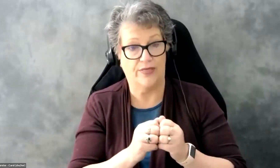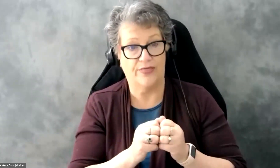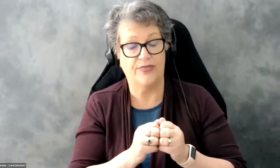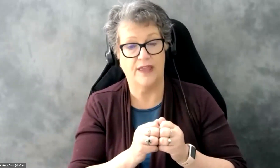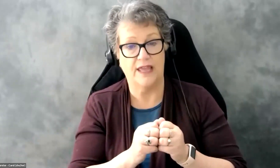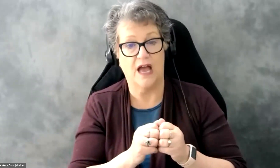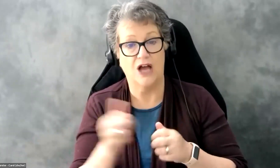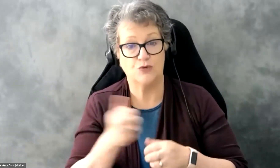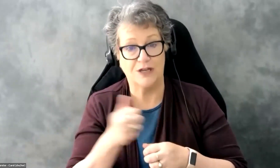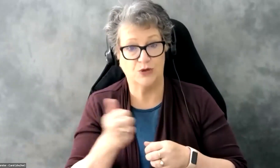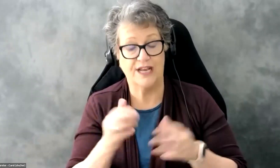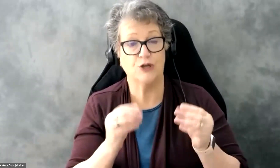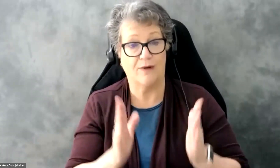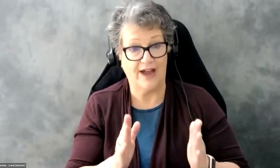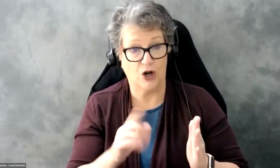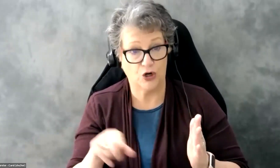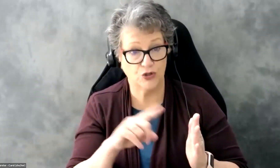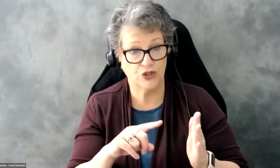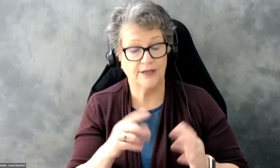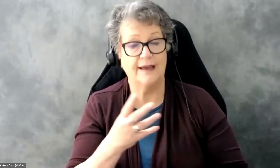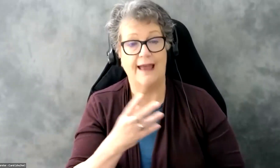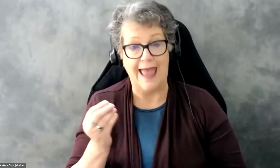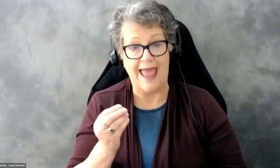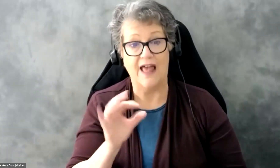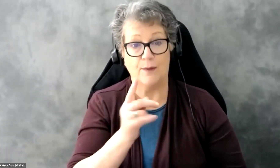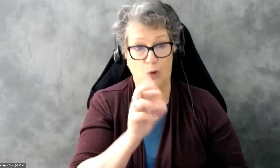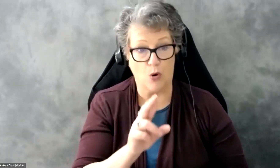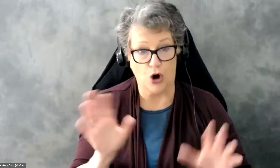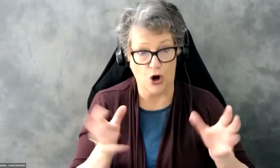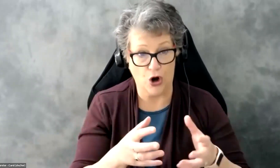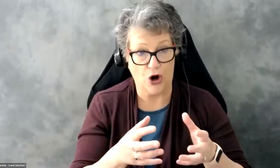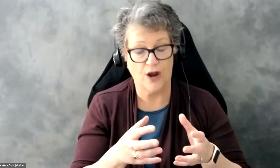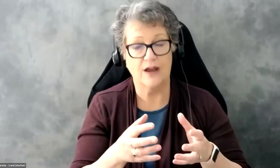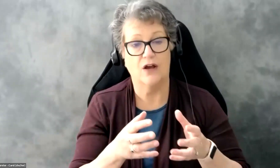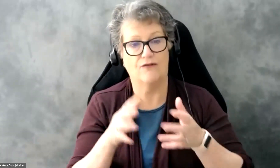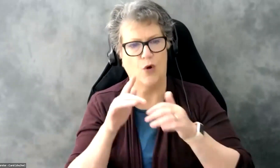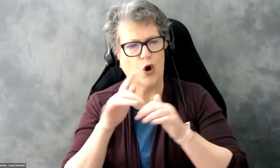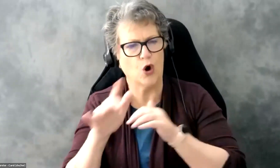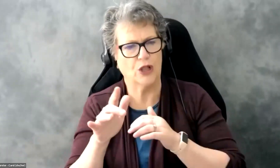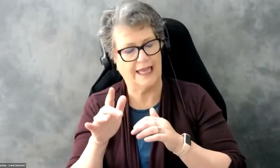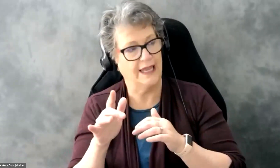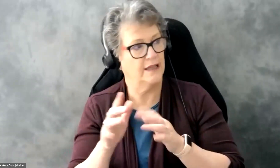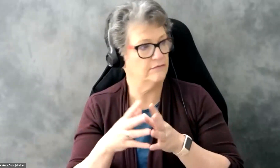the transportation providers and the broker for early